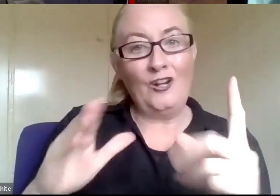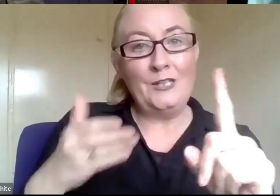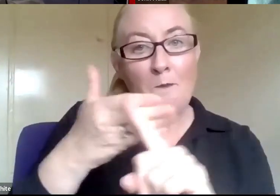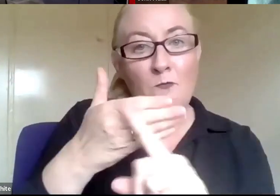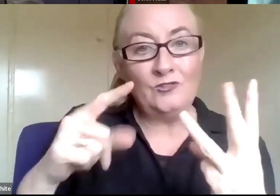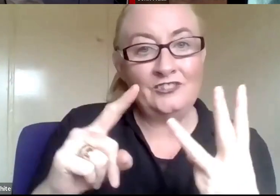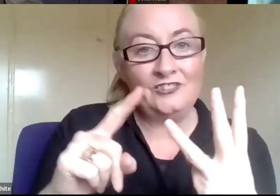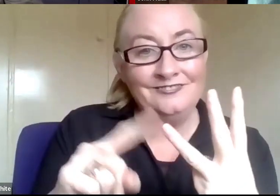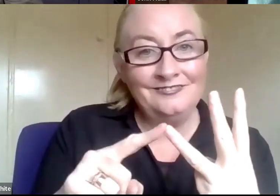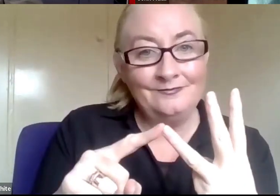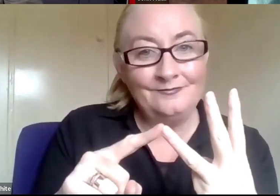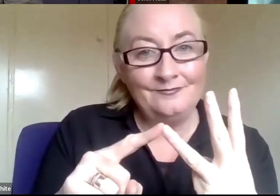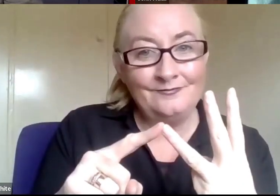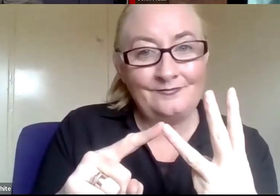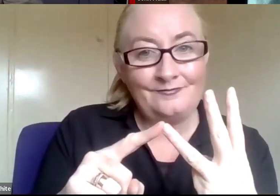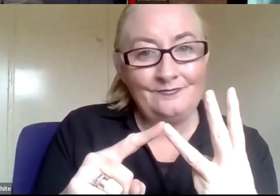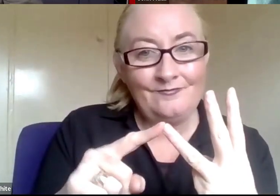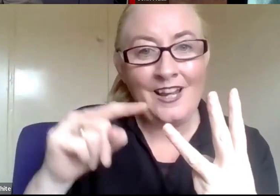It was about